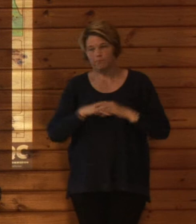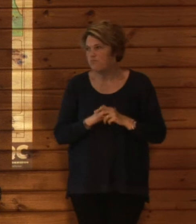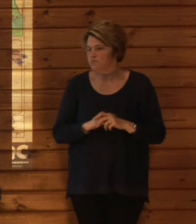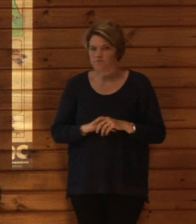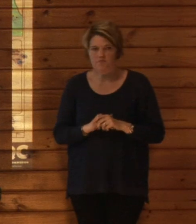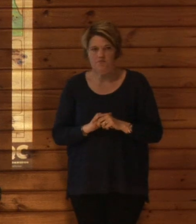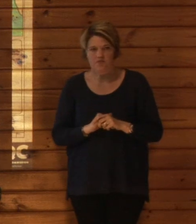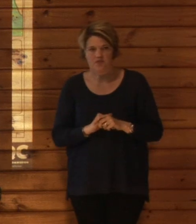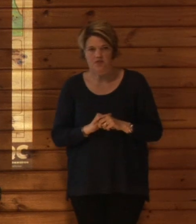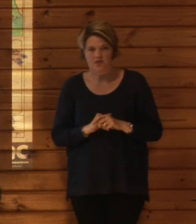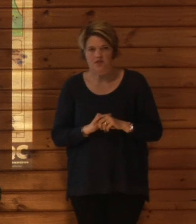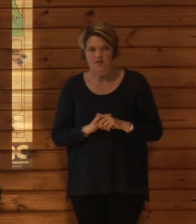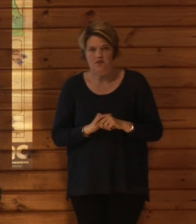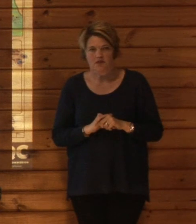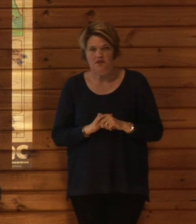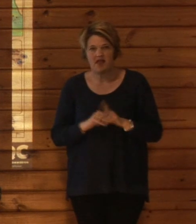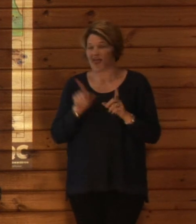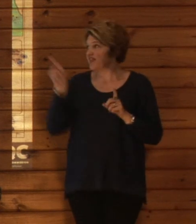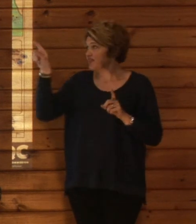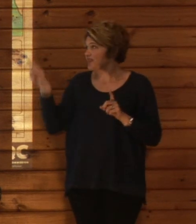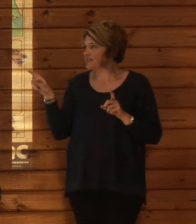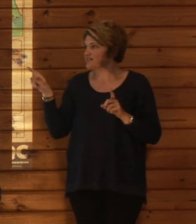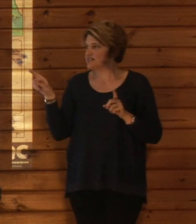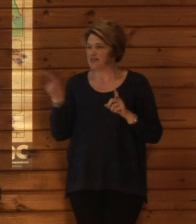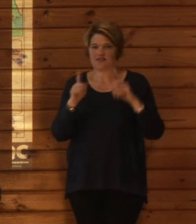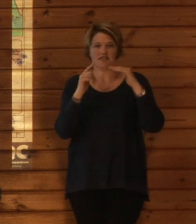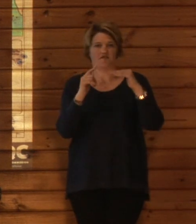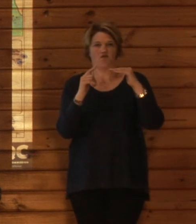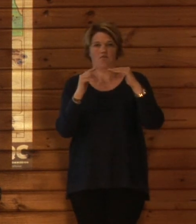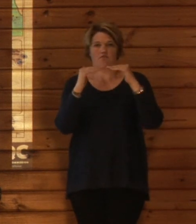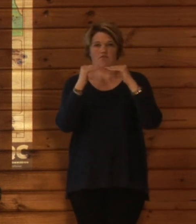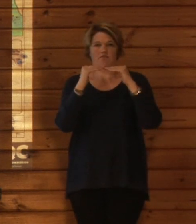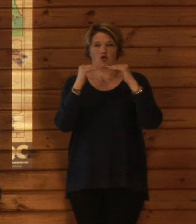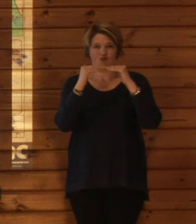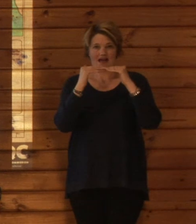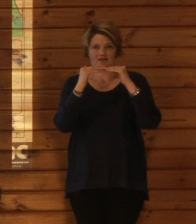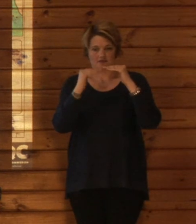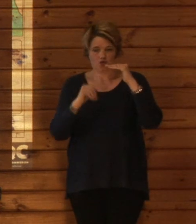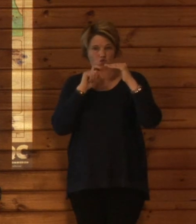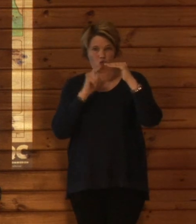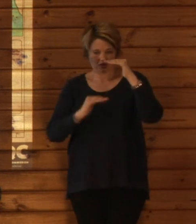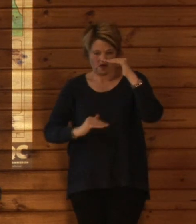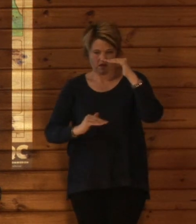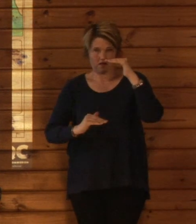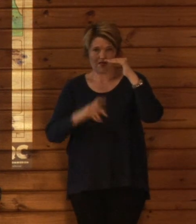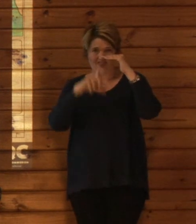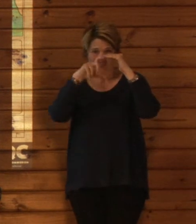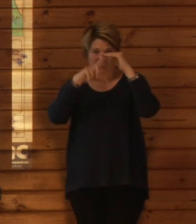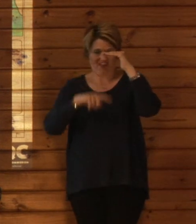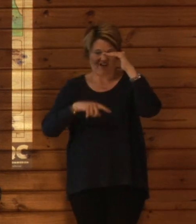So that's against ground level. Depth below ground level. So that's effectively the thickness of the crust if you had liquefiable soils all the way to the